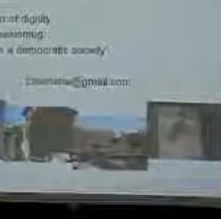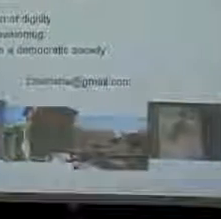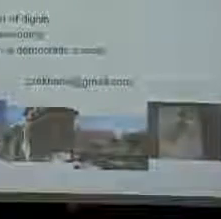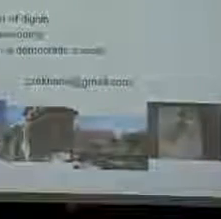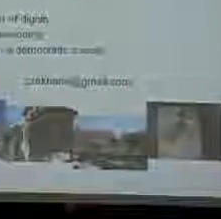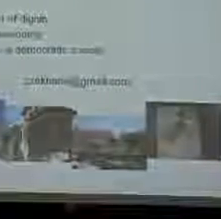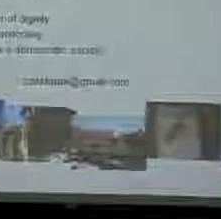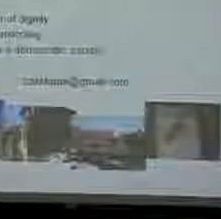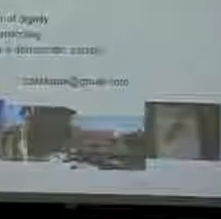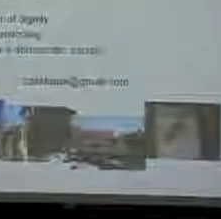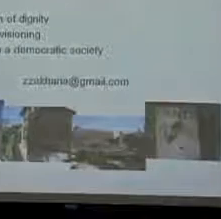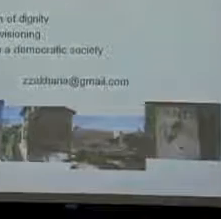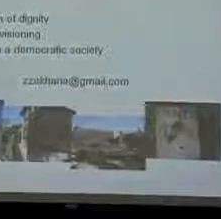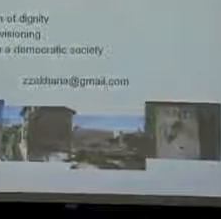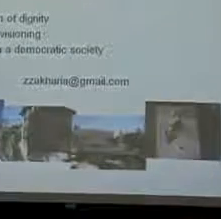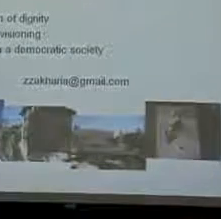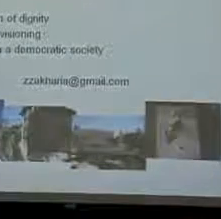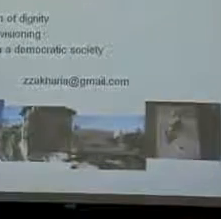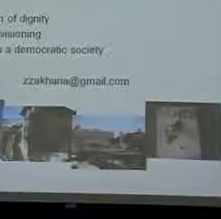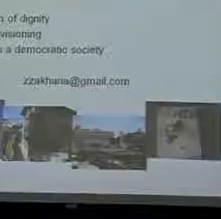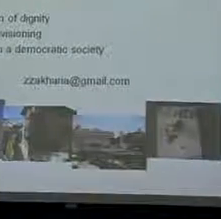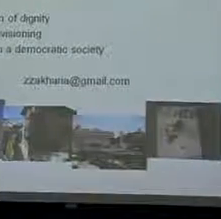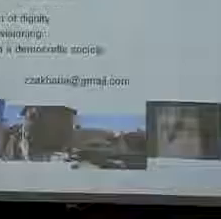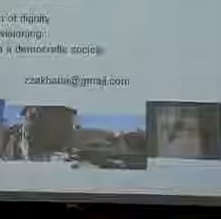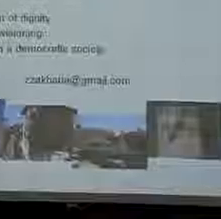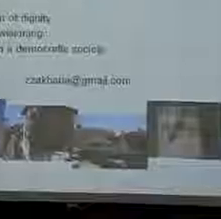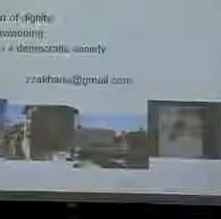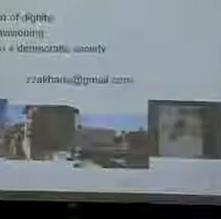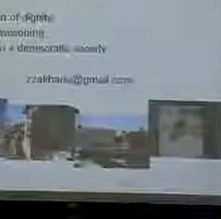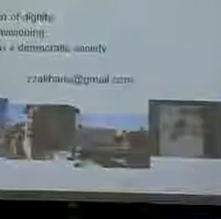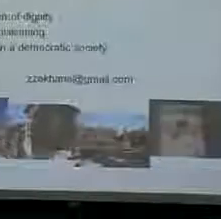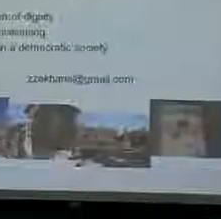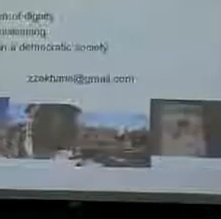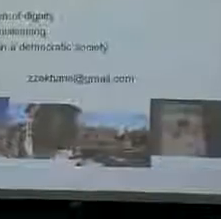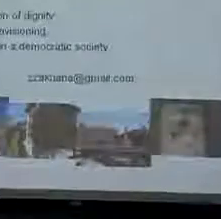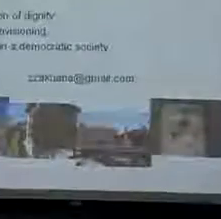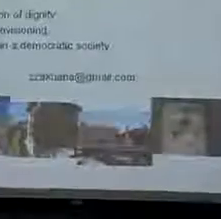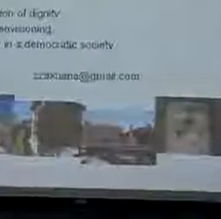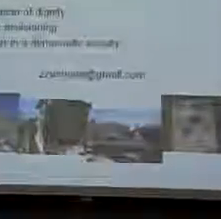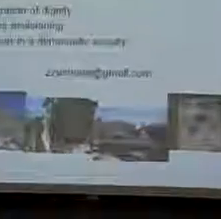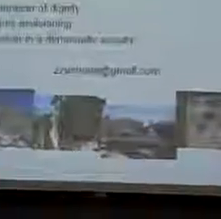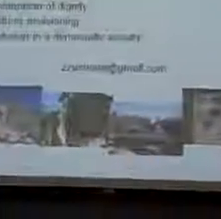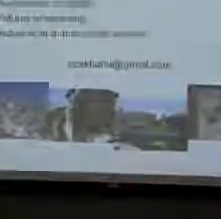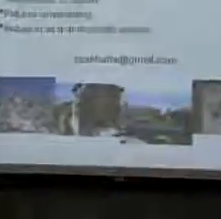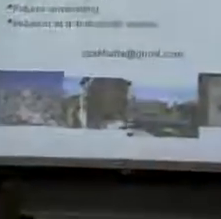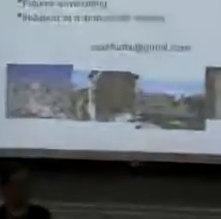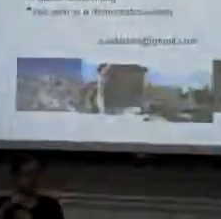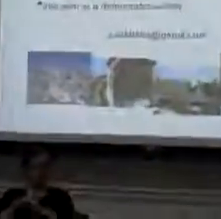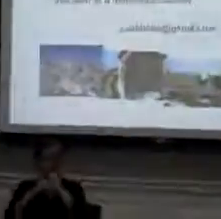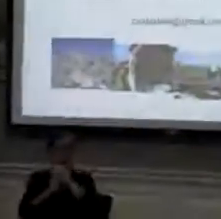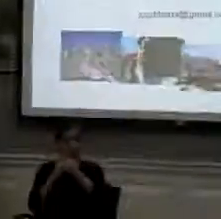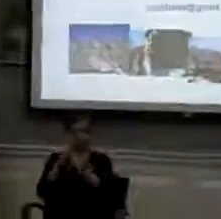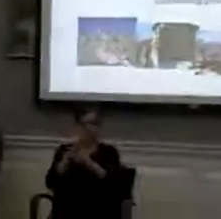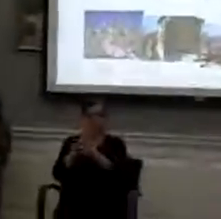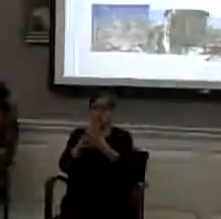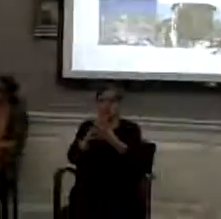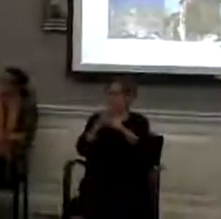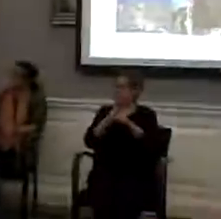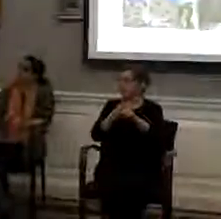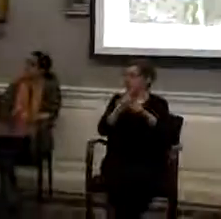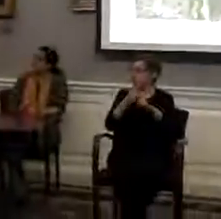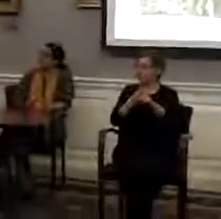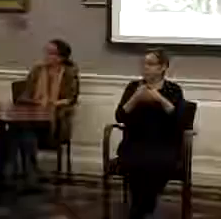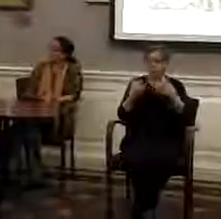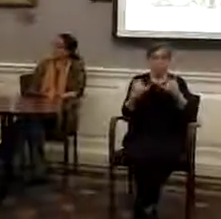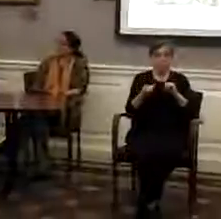this stuff was happening in class and between the school and the community. But within the actual structure of the school, there